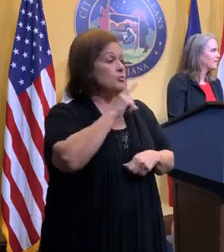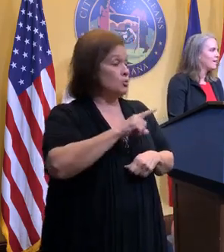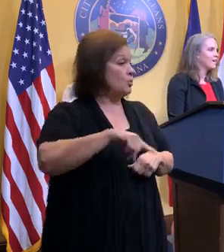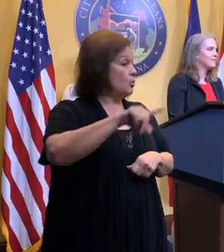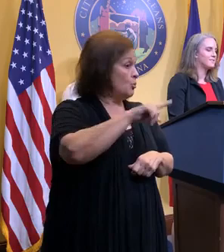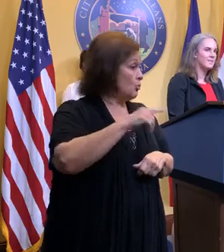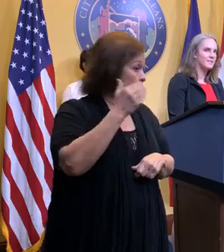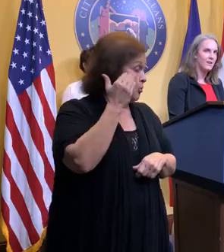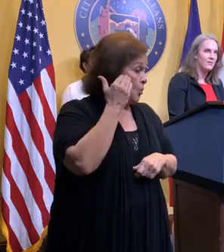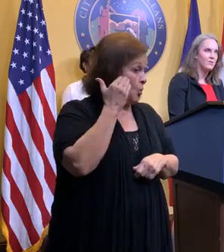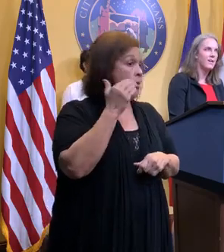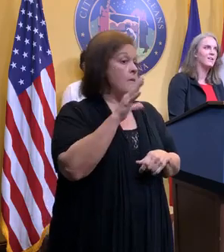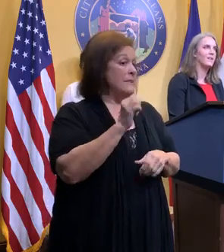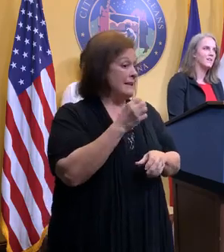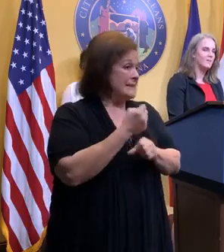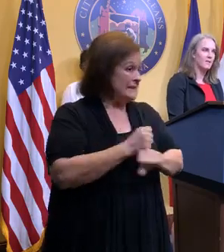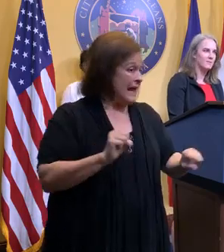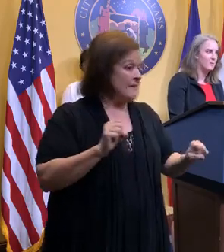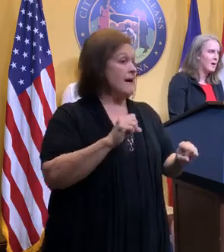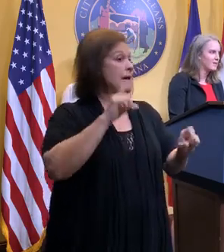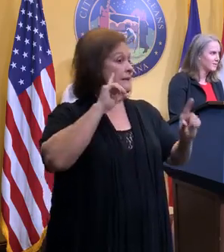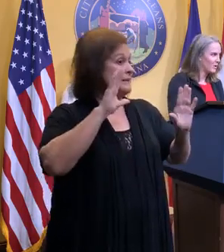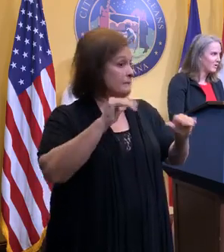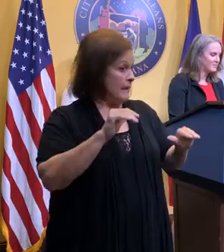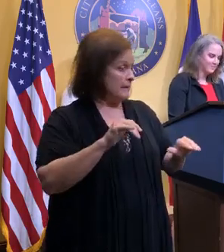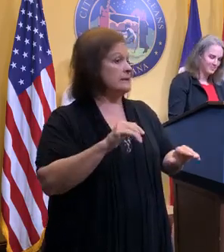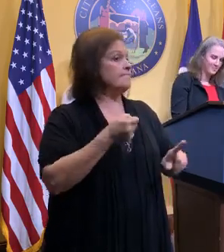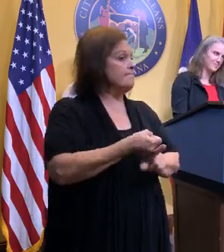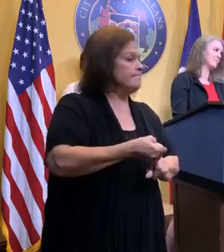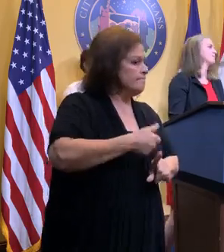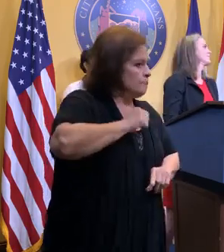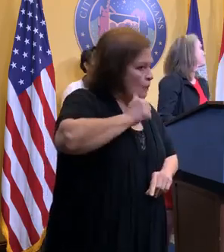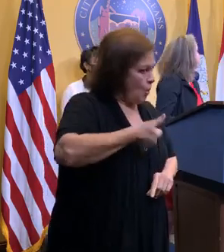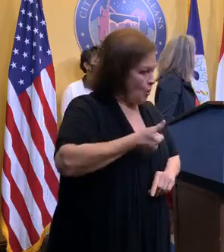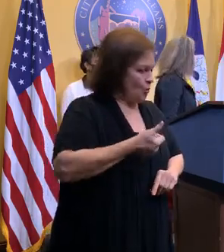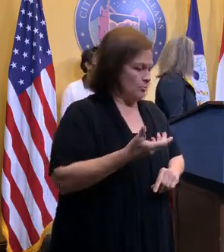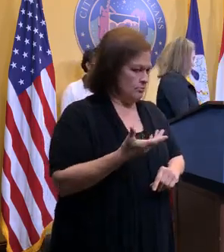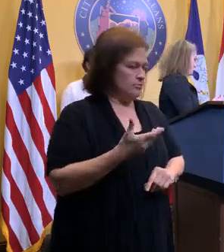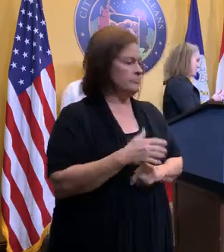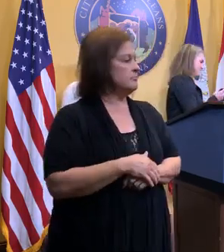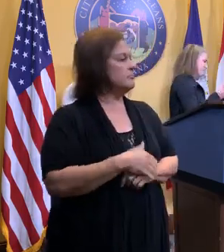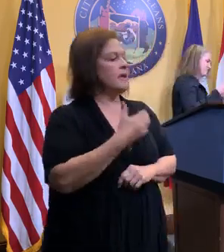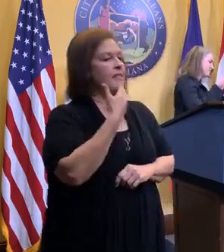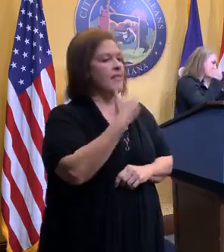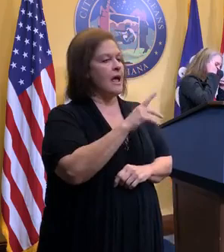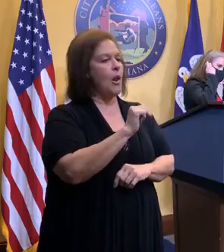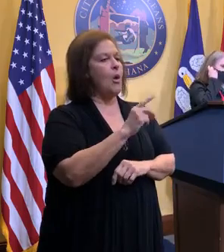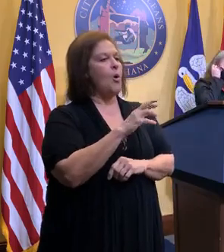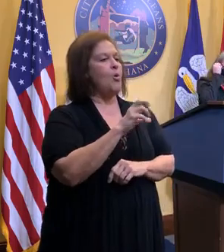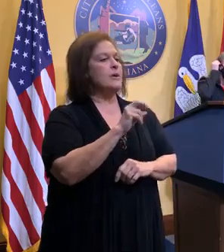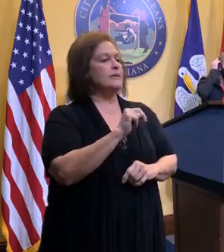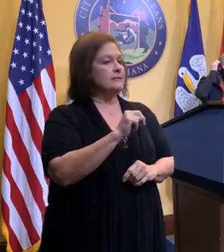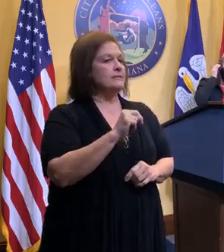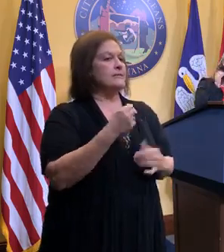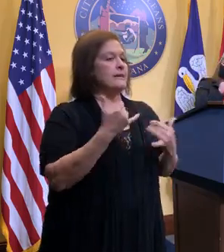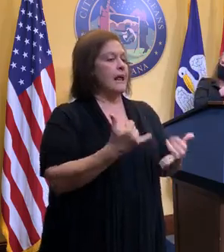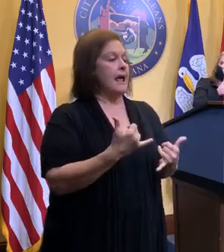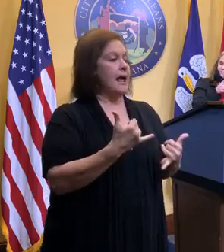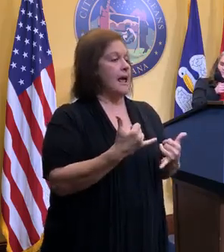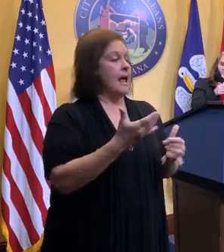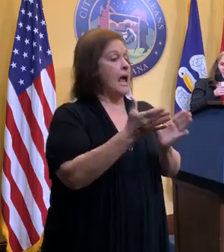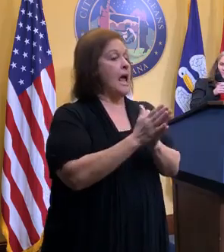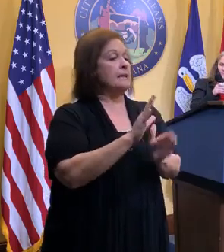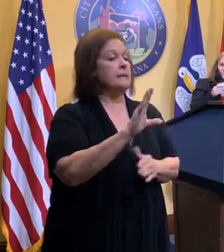remains aware and stays safe and expect some impacts tomorrow. Thank you, Lauren, so much. And I'm going to